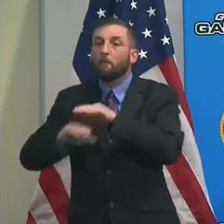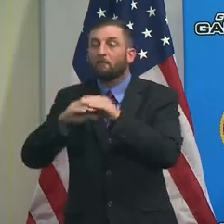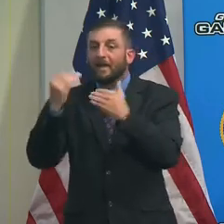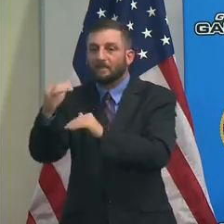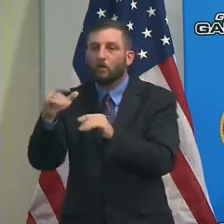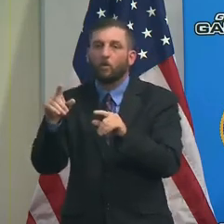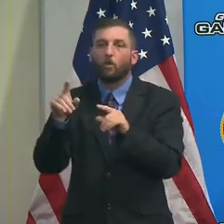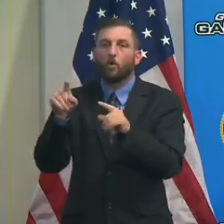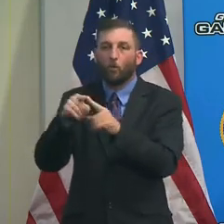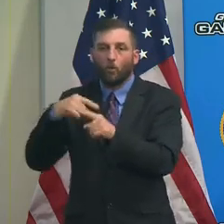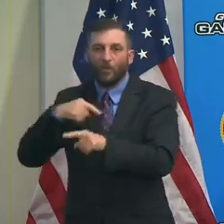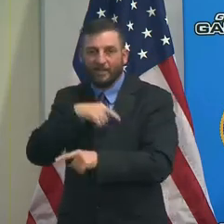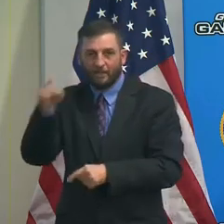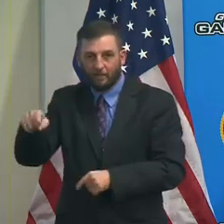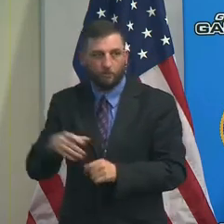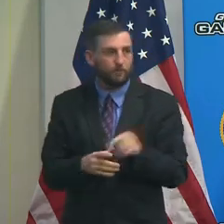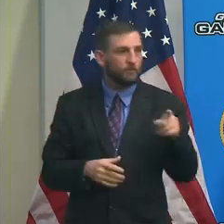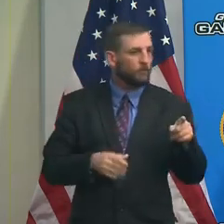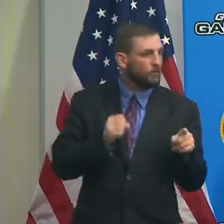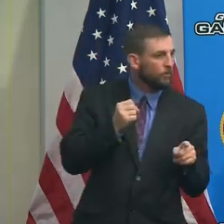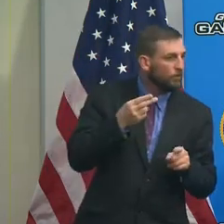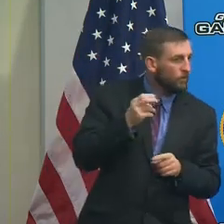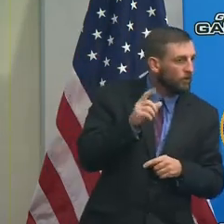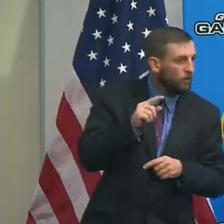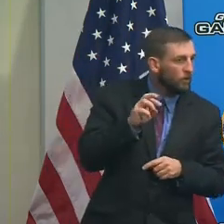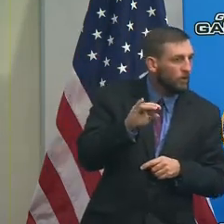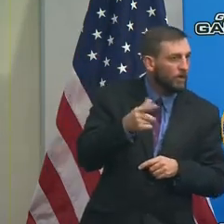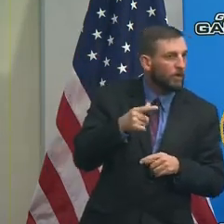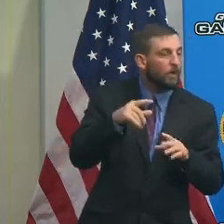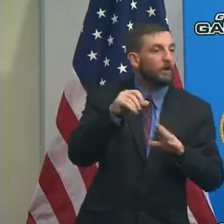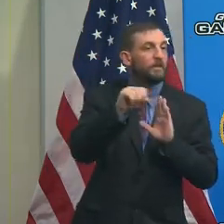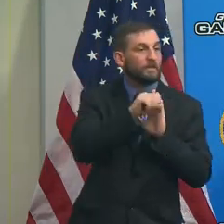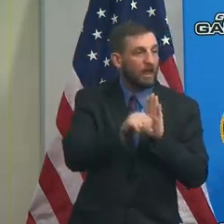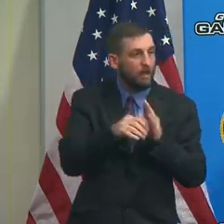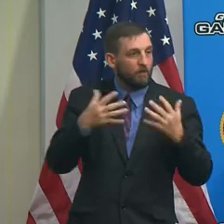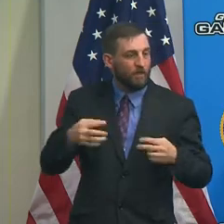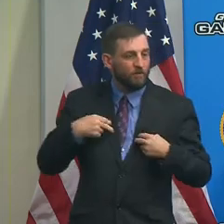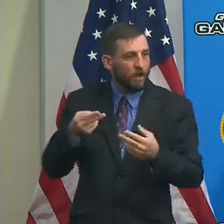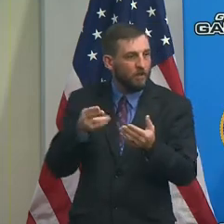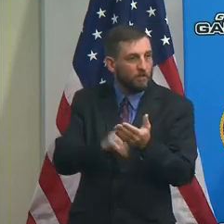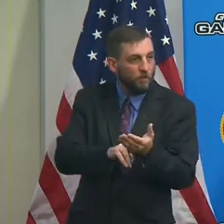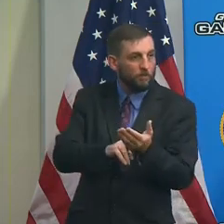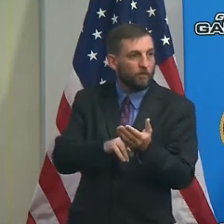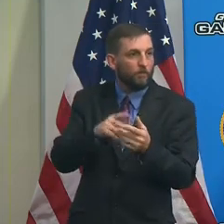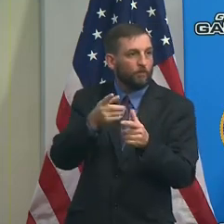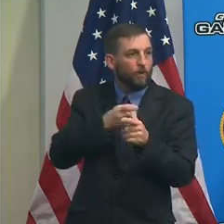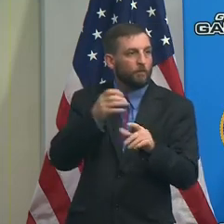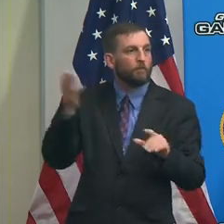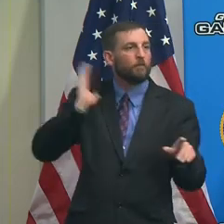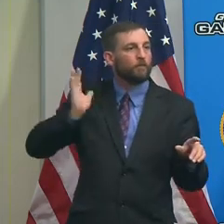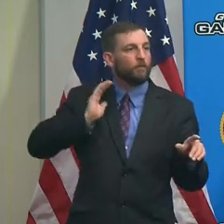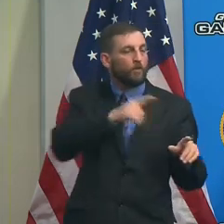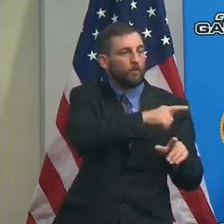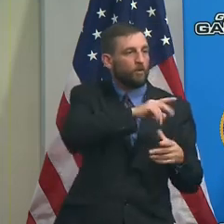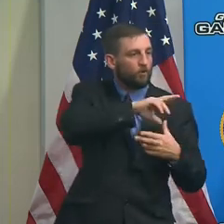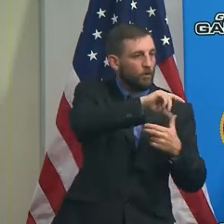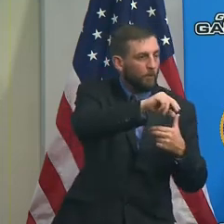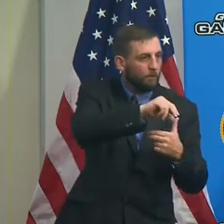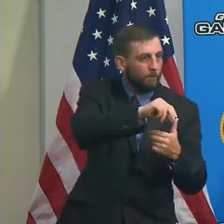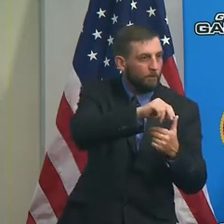Yes, sir. On the sheltering, the state did a lot of contracts and they needed wraparounds and storms for the